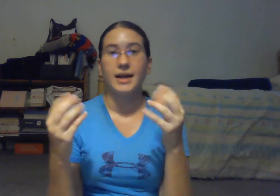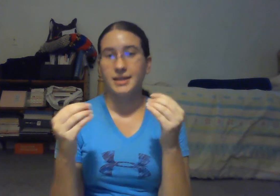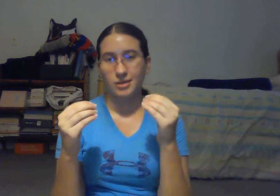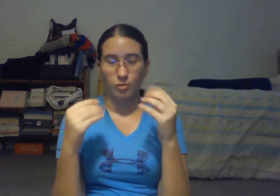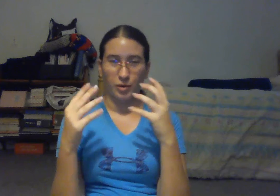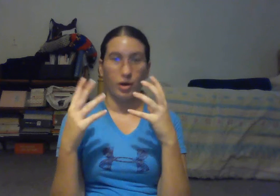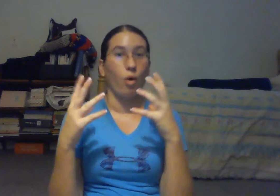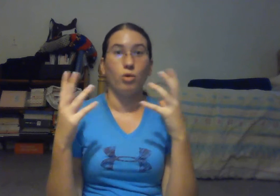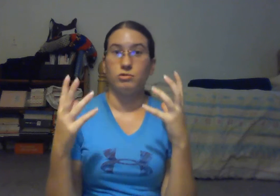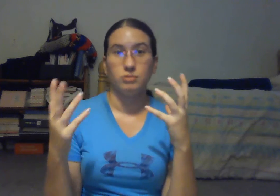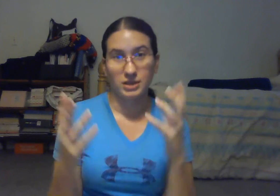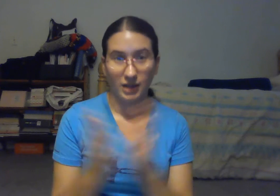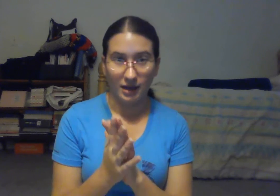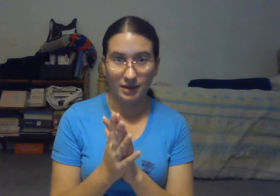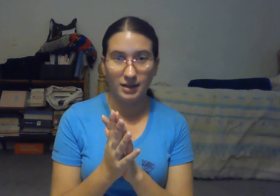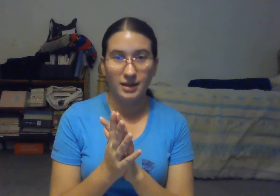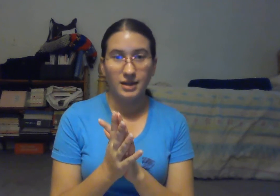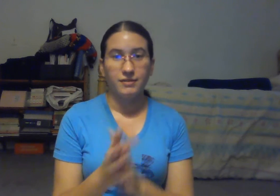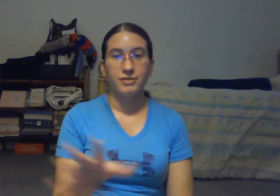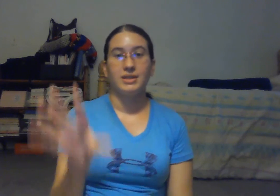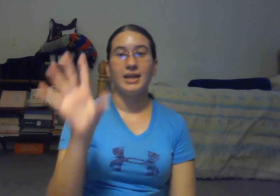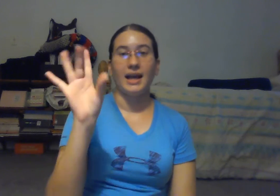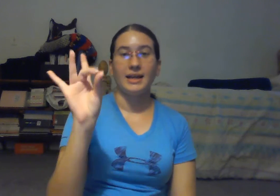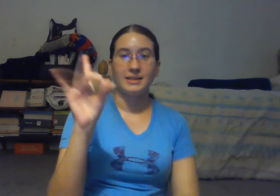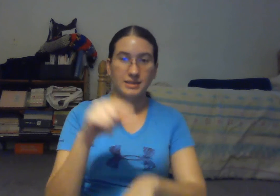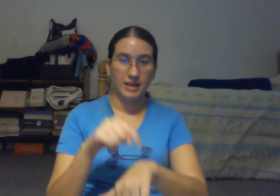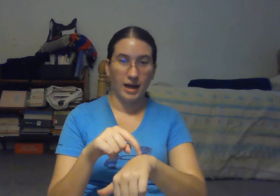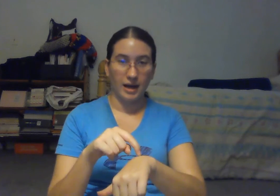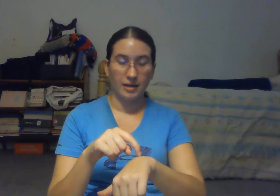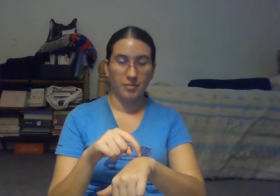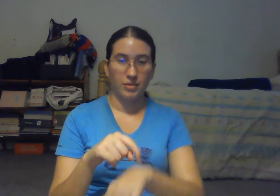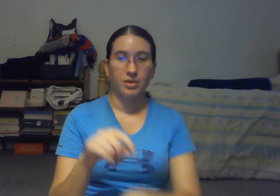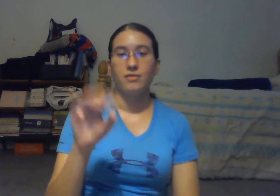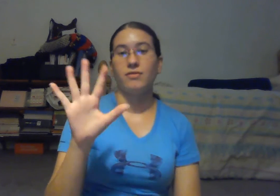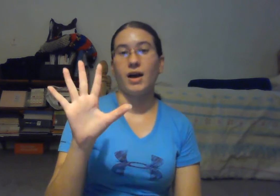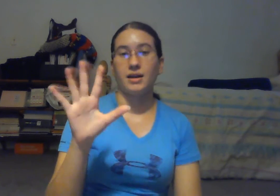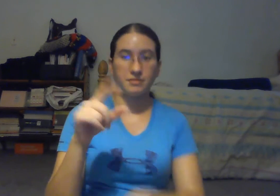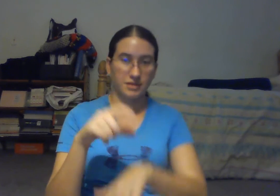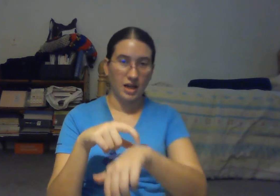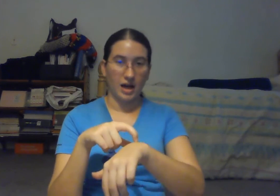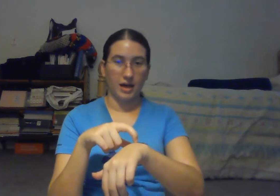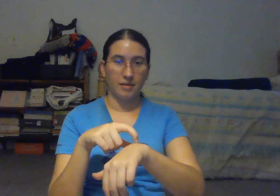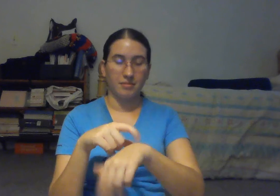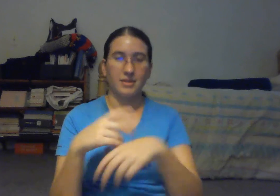of incorporate a whole new sign. If you did 8 time, 5 time,